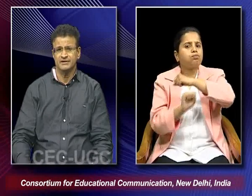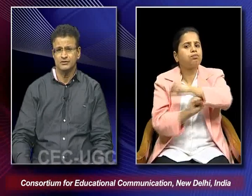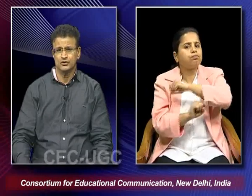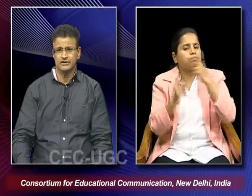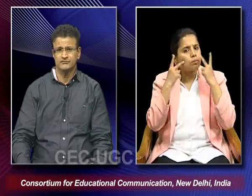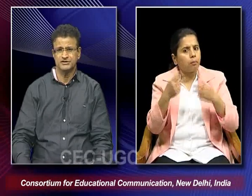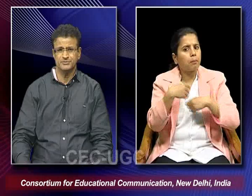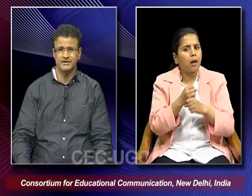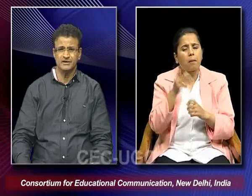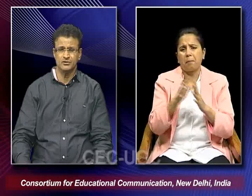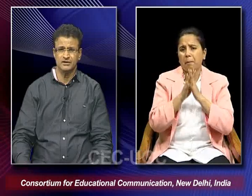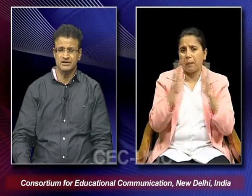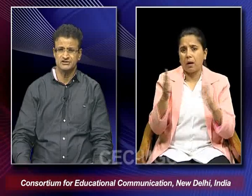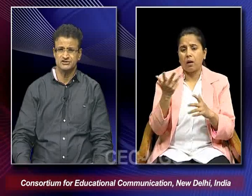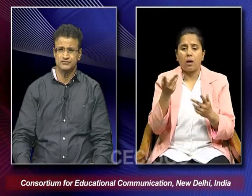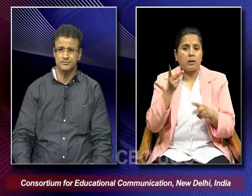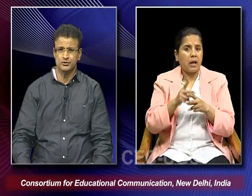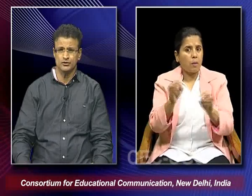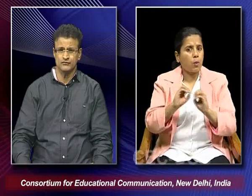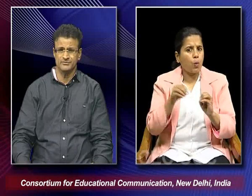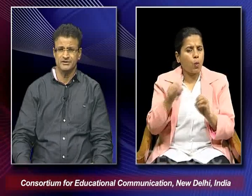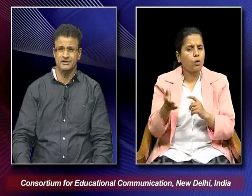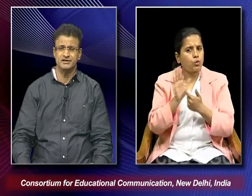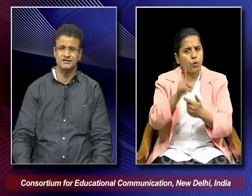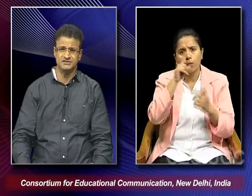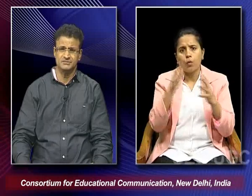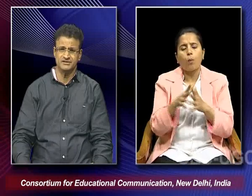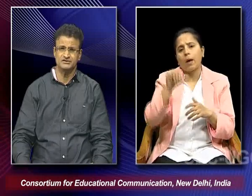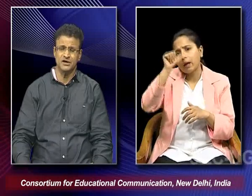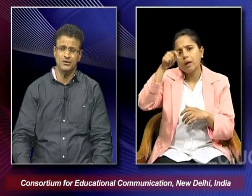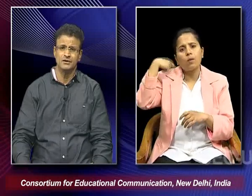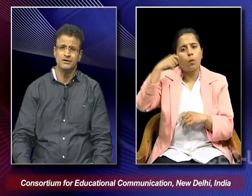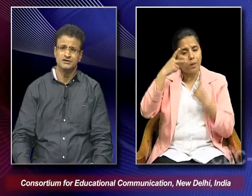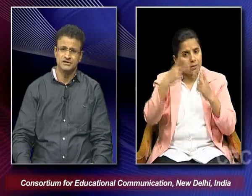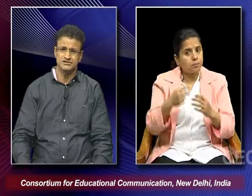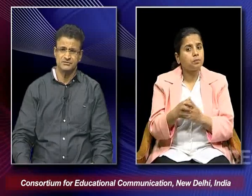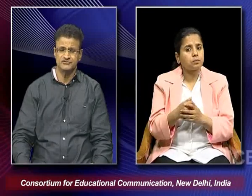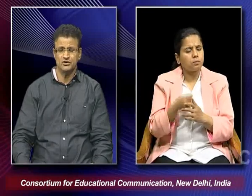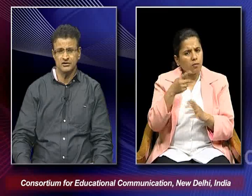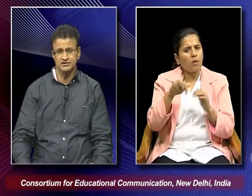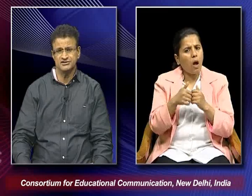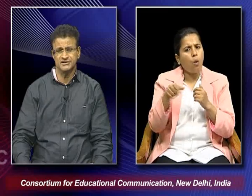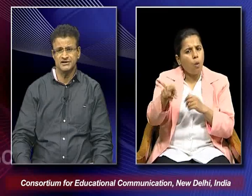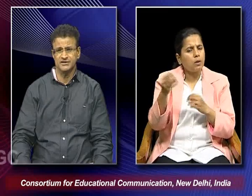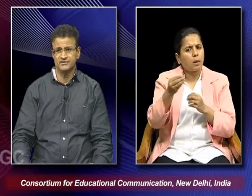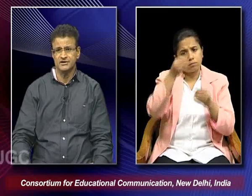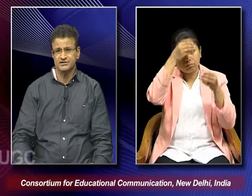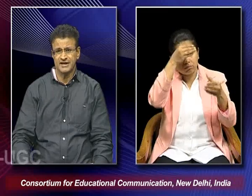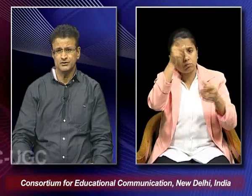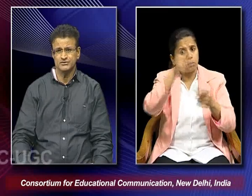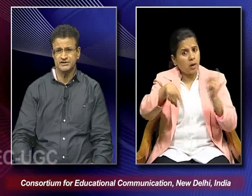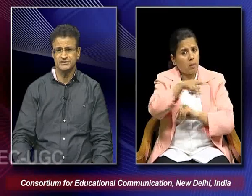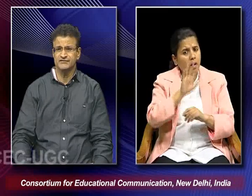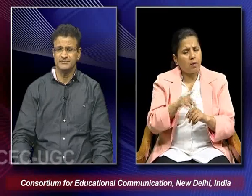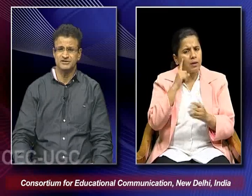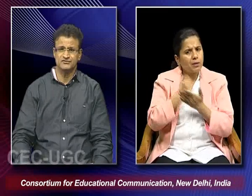and they do not have much bearing on an analysis of the portrayal of women in Hindi cinema. This is how some of scholars they have tried